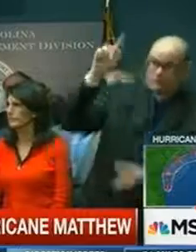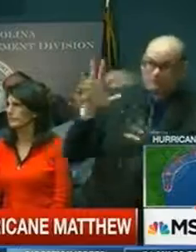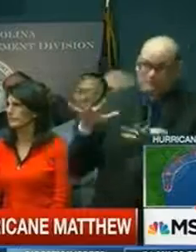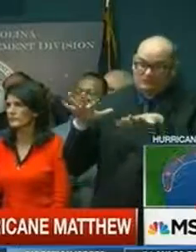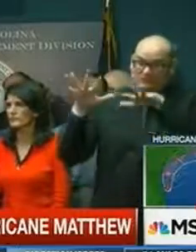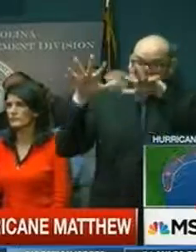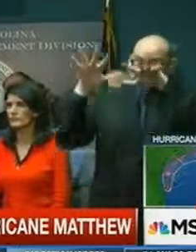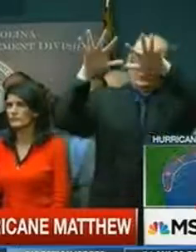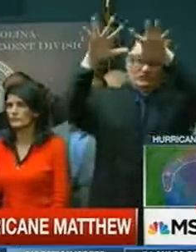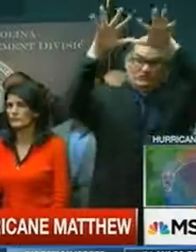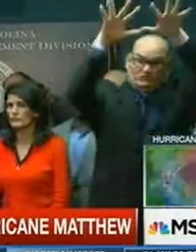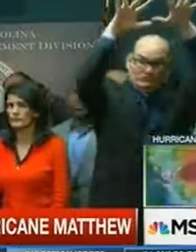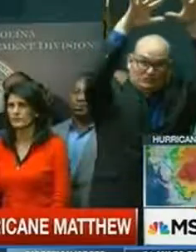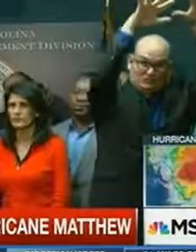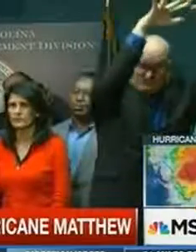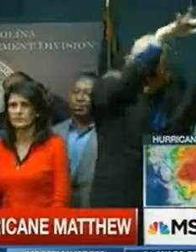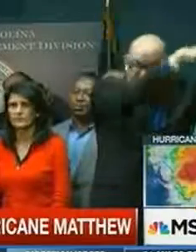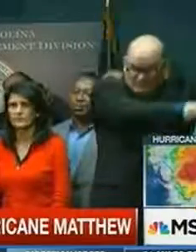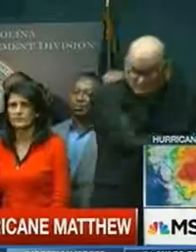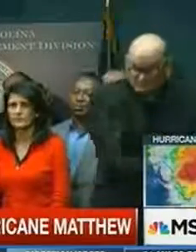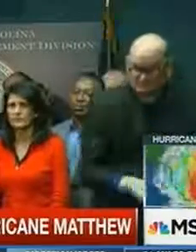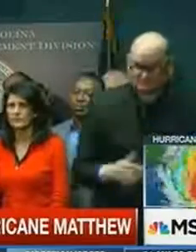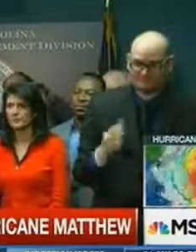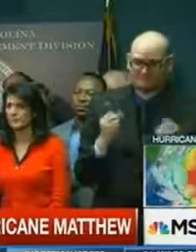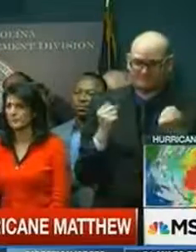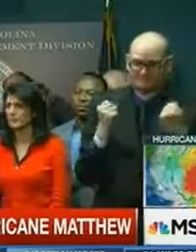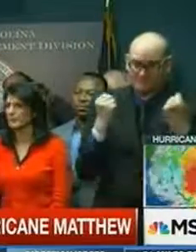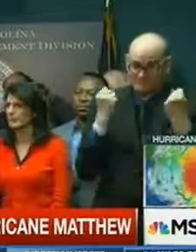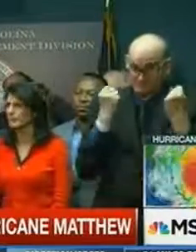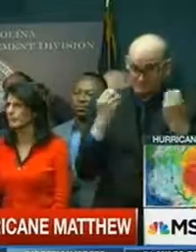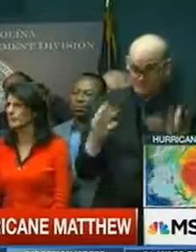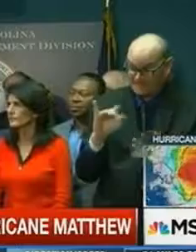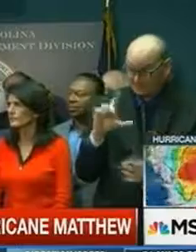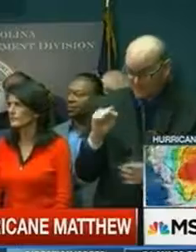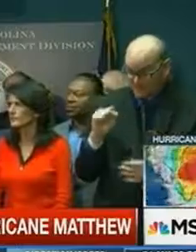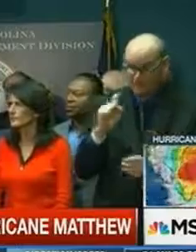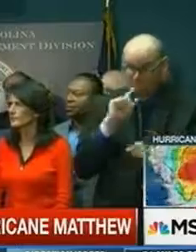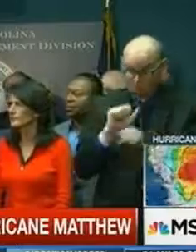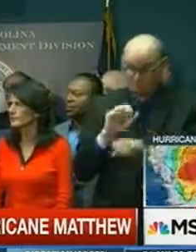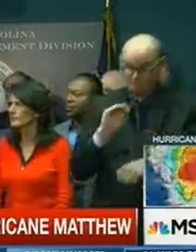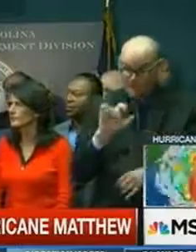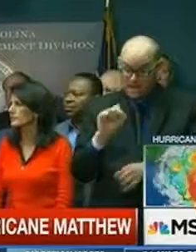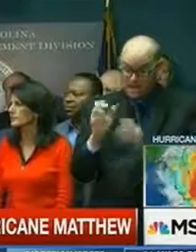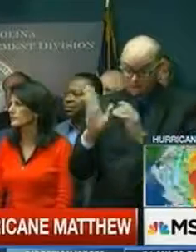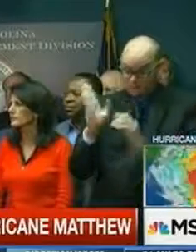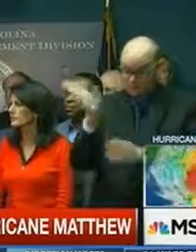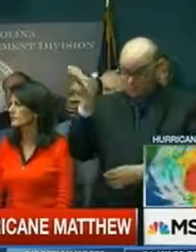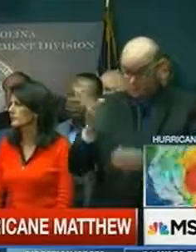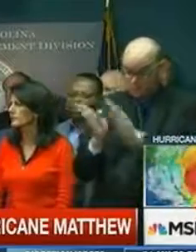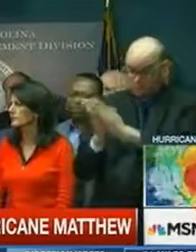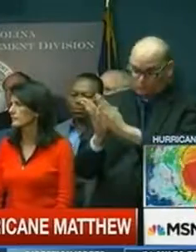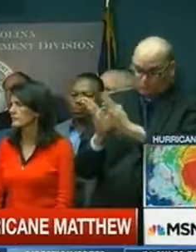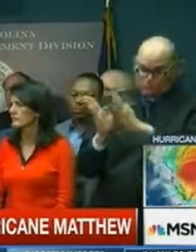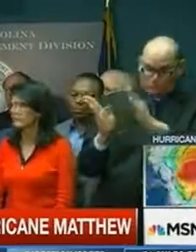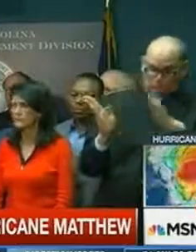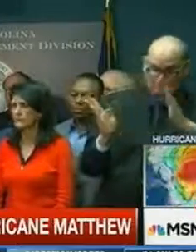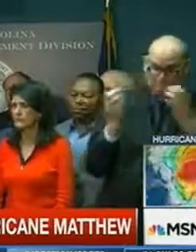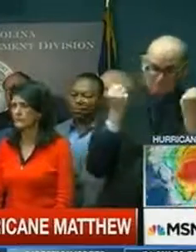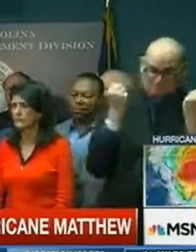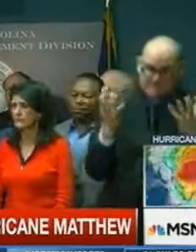extend miles inland. So it doesn't matter that you don't have a beachfront home. You could be impacted by the storm surge well inland. You need to be aware of